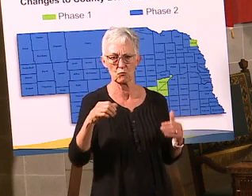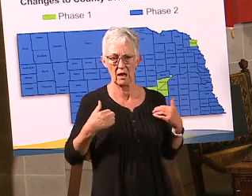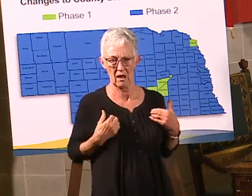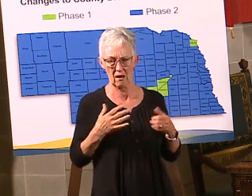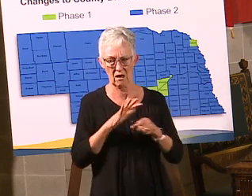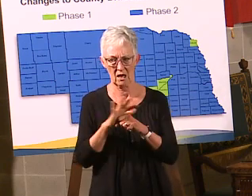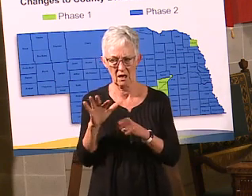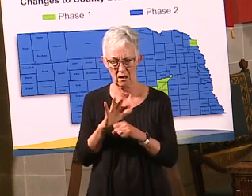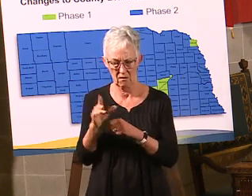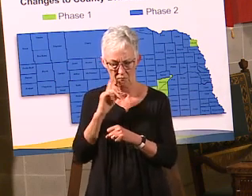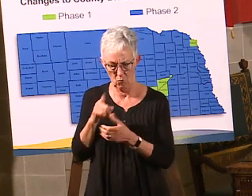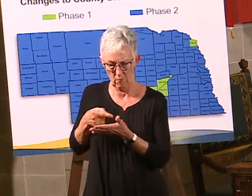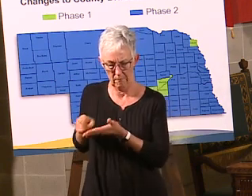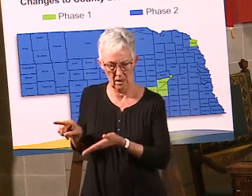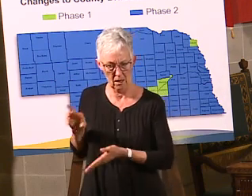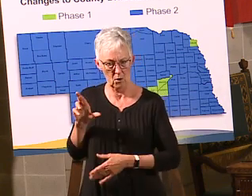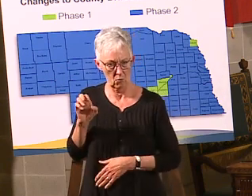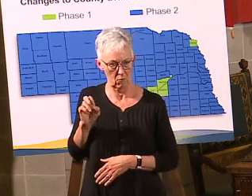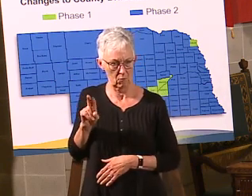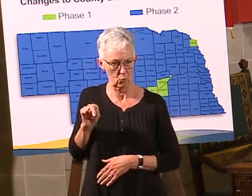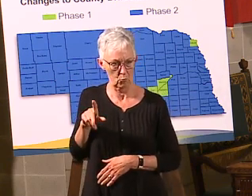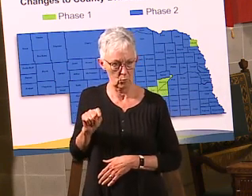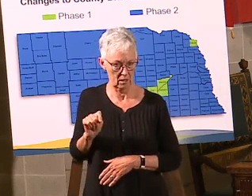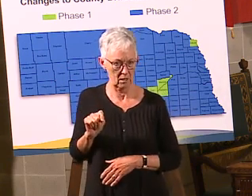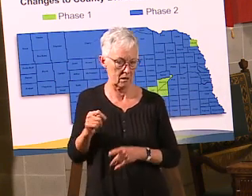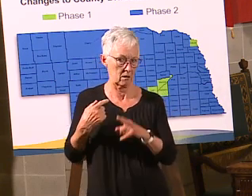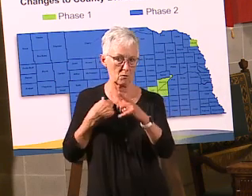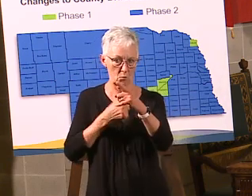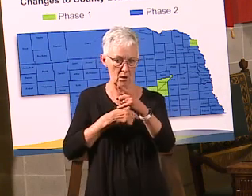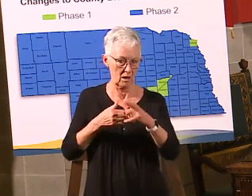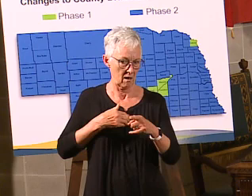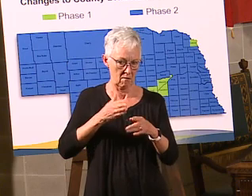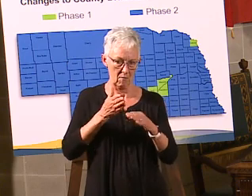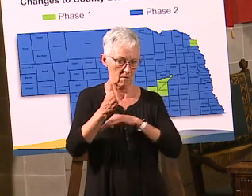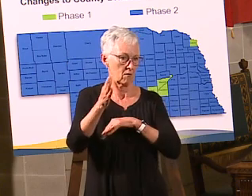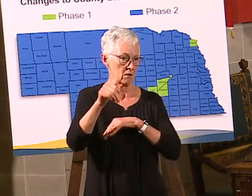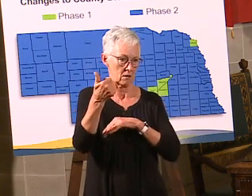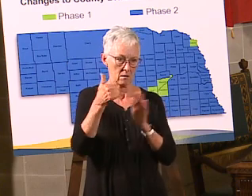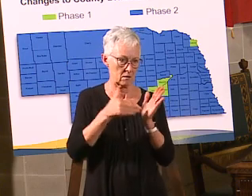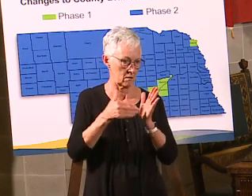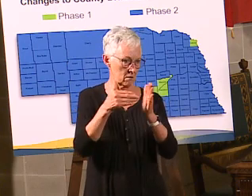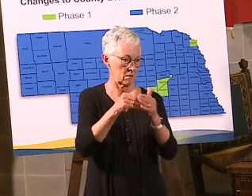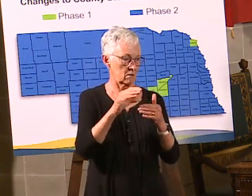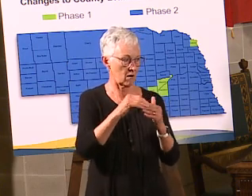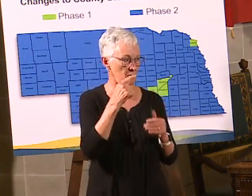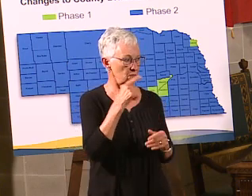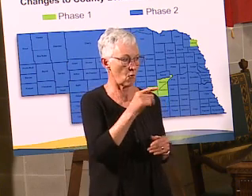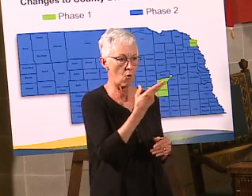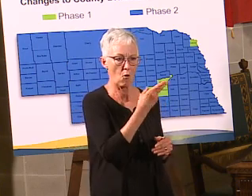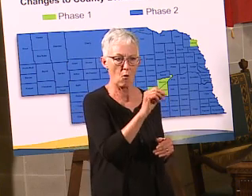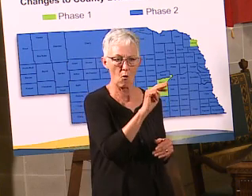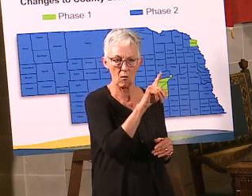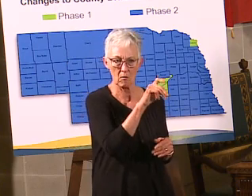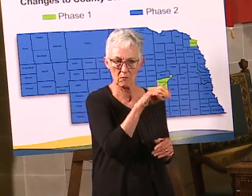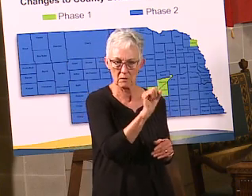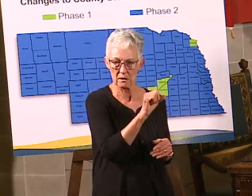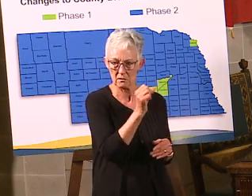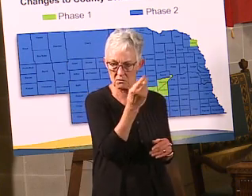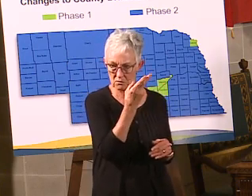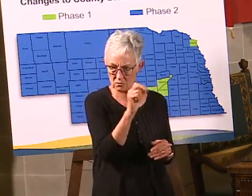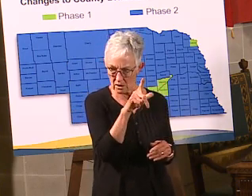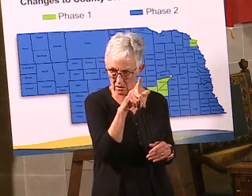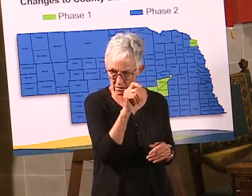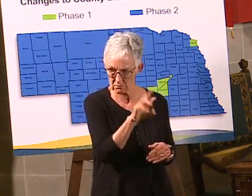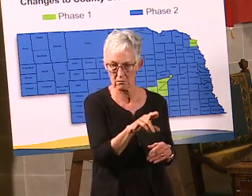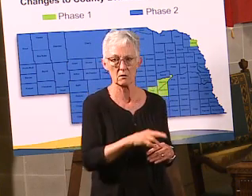that has distributed over $10 million for homeless shelters and housing assistance to be able to help with that. Also, your community